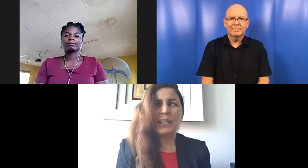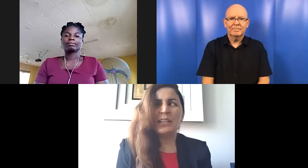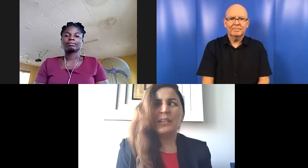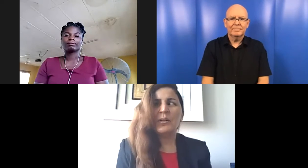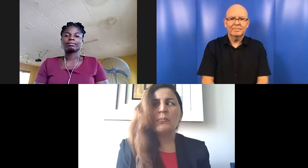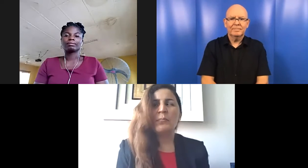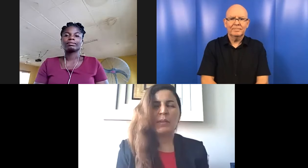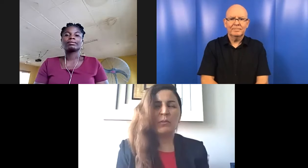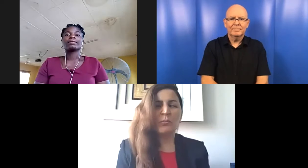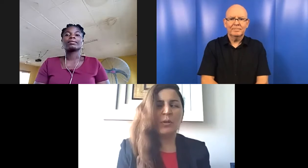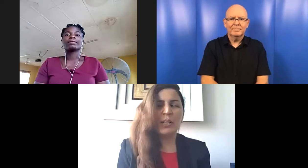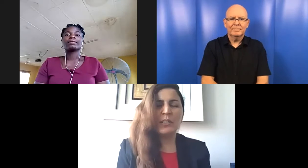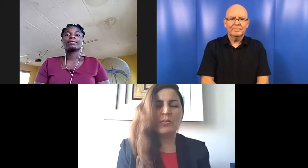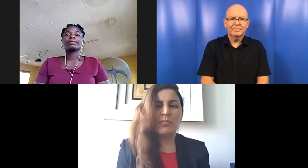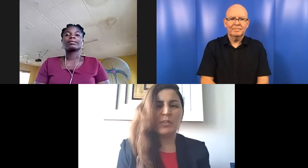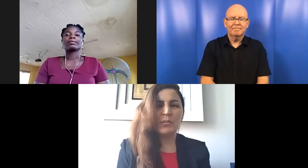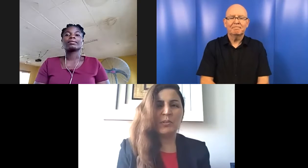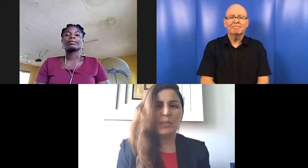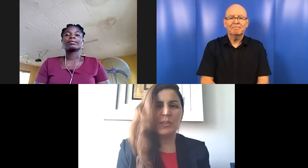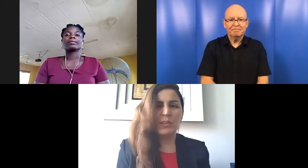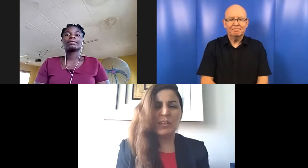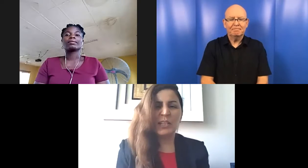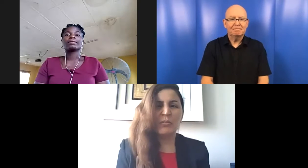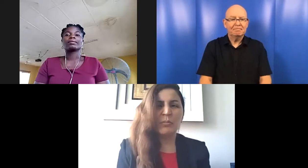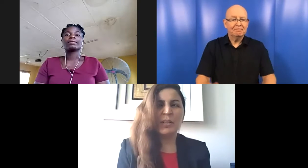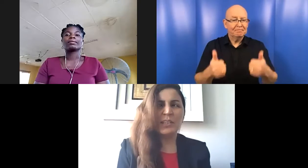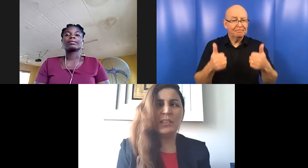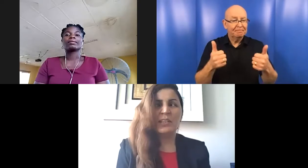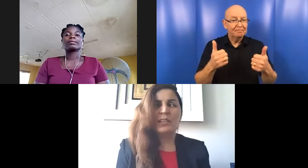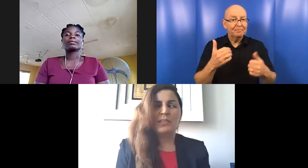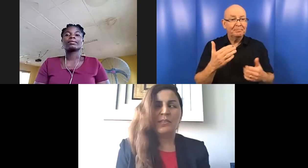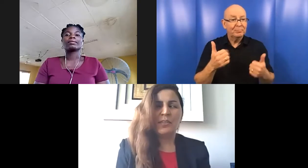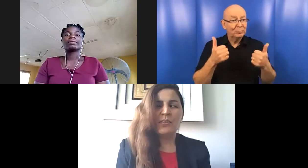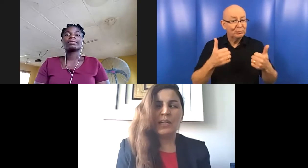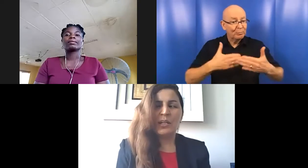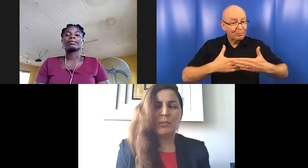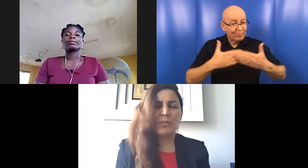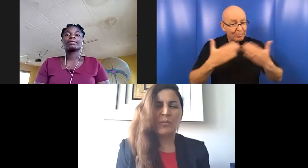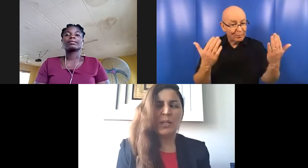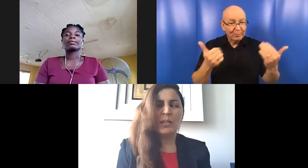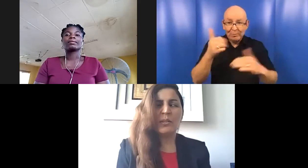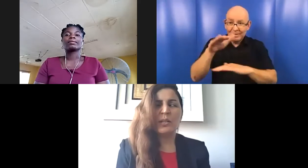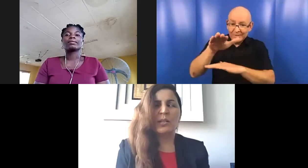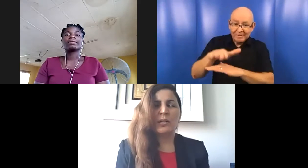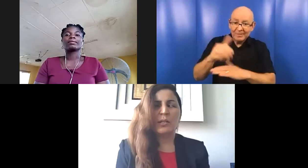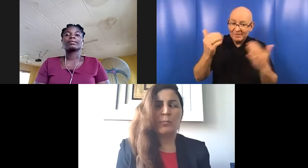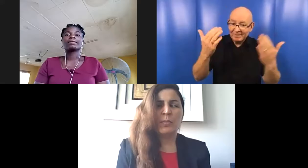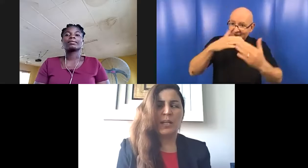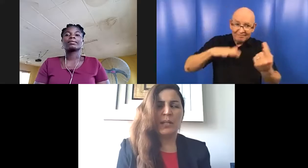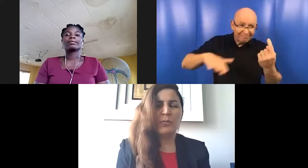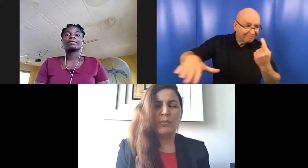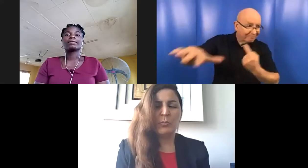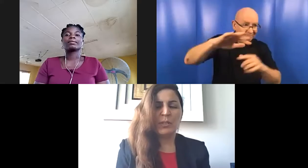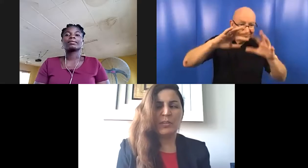Okay, good morning, good afternoon, good evening, everybody. This is Elham Yusufian,